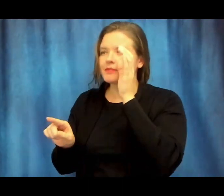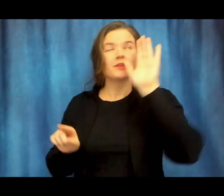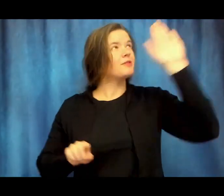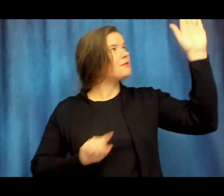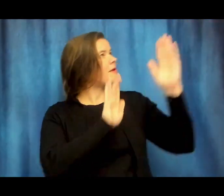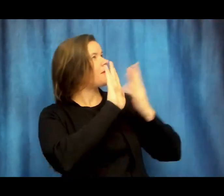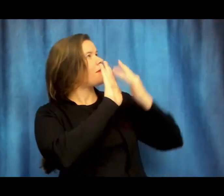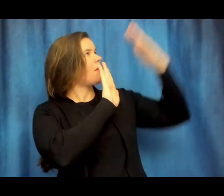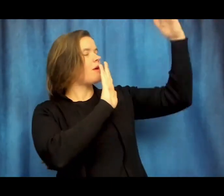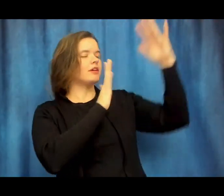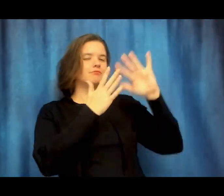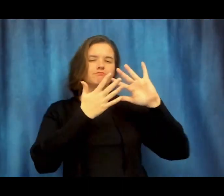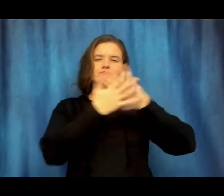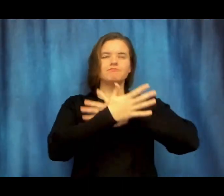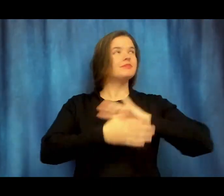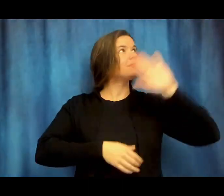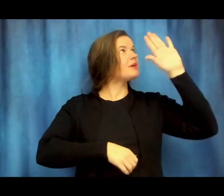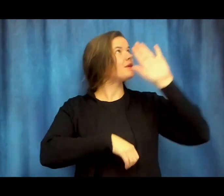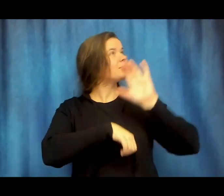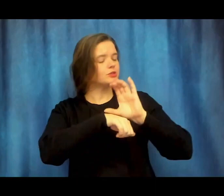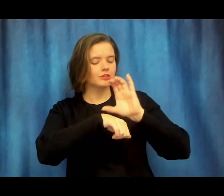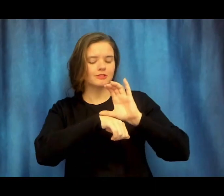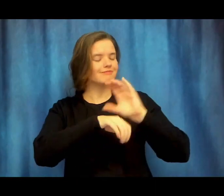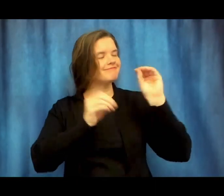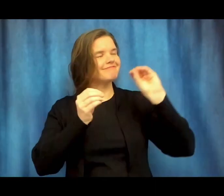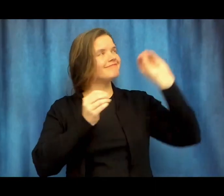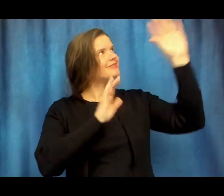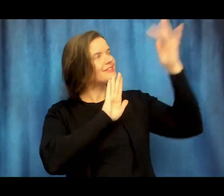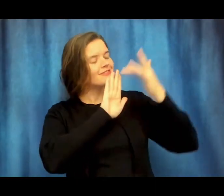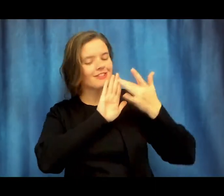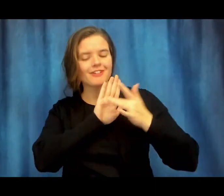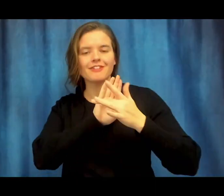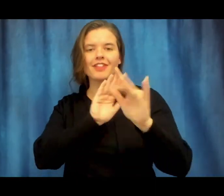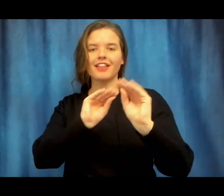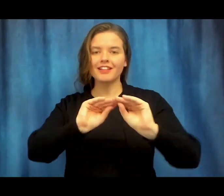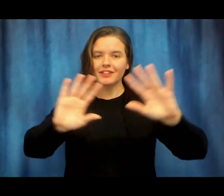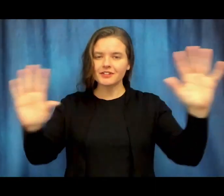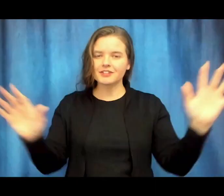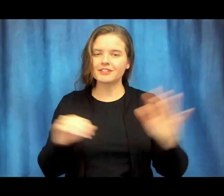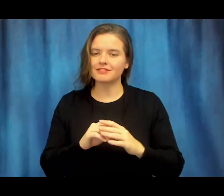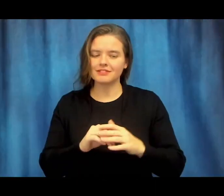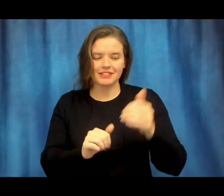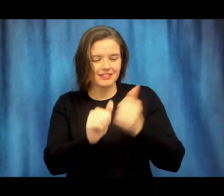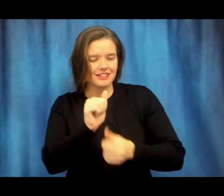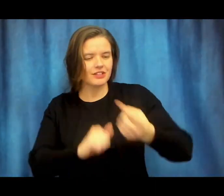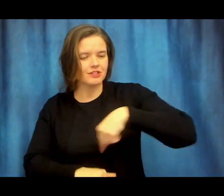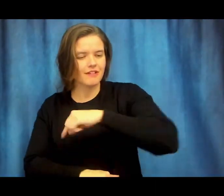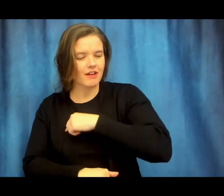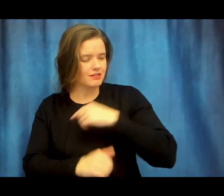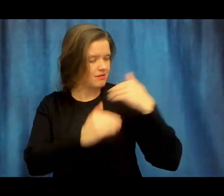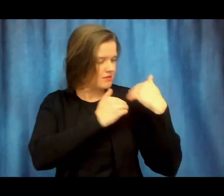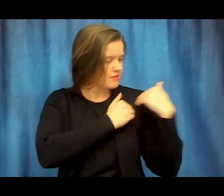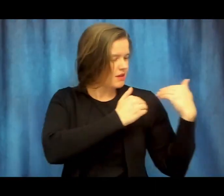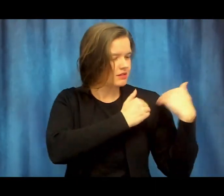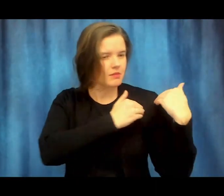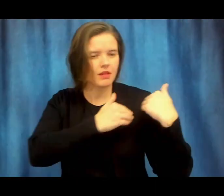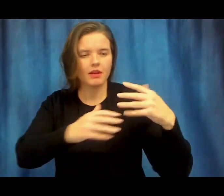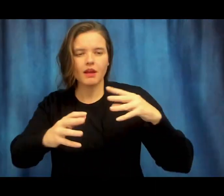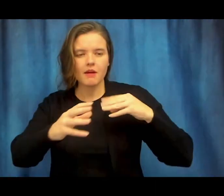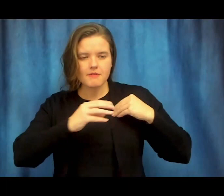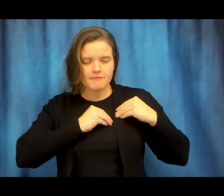your glory will no longer be blurred by your body, but instead reflected clearly, as we each take ownership of